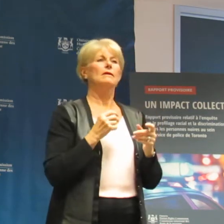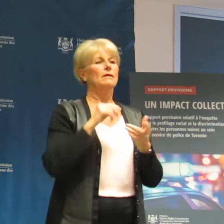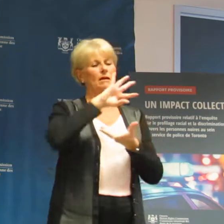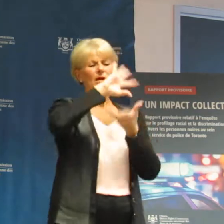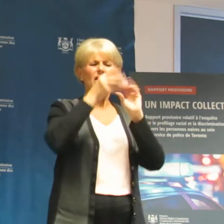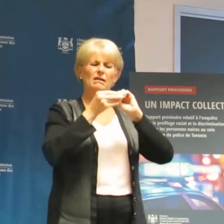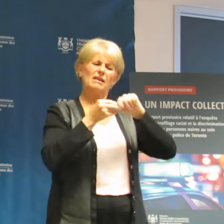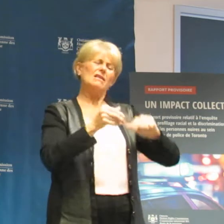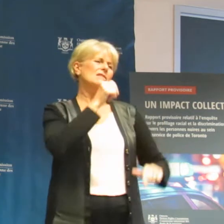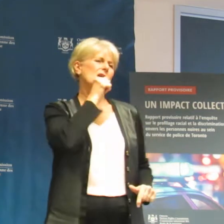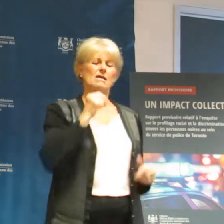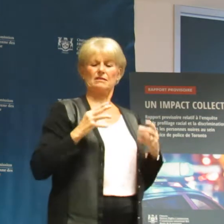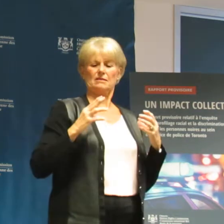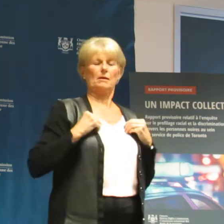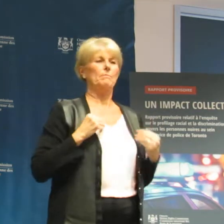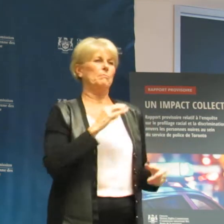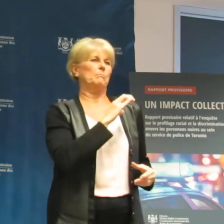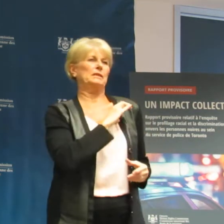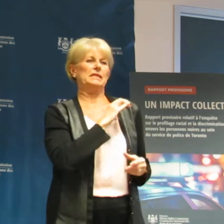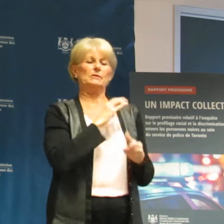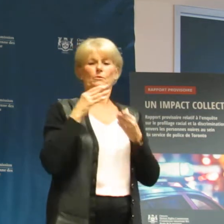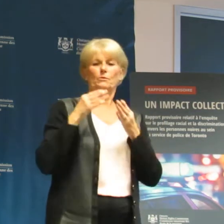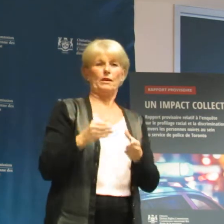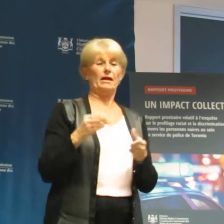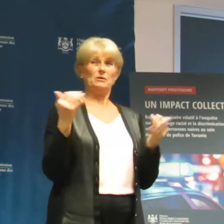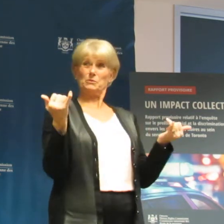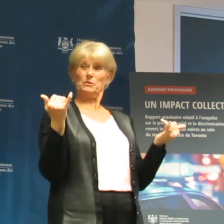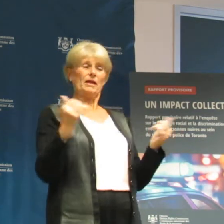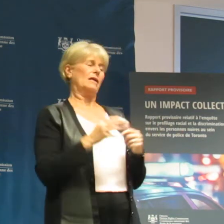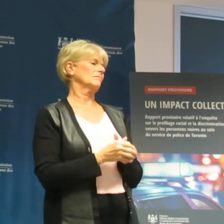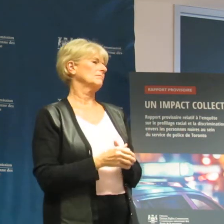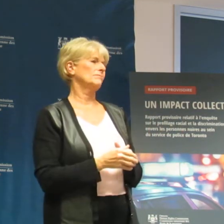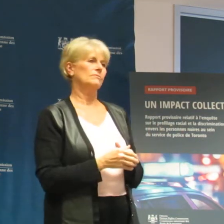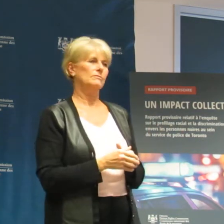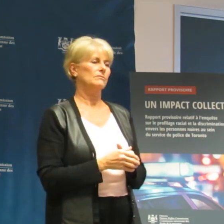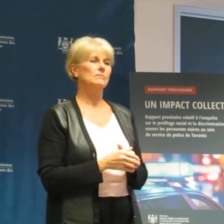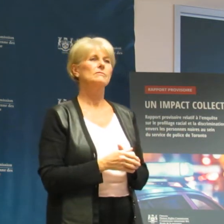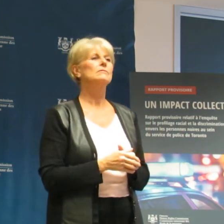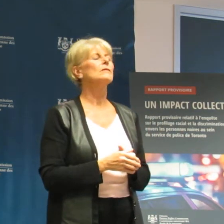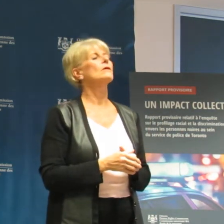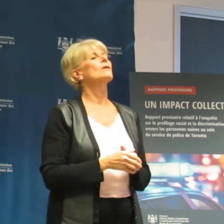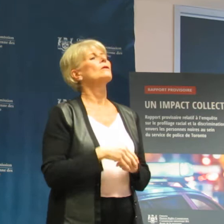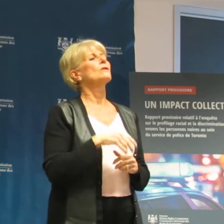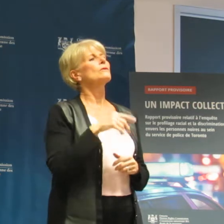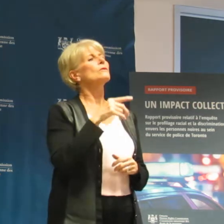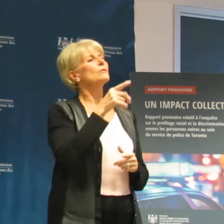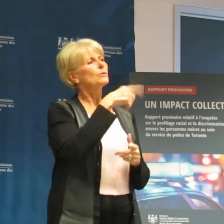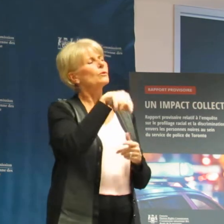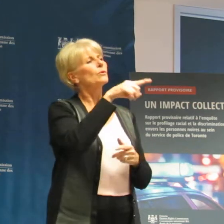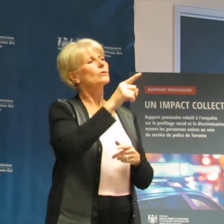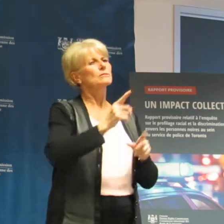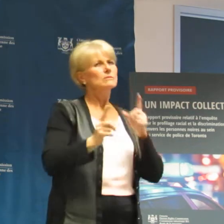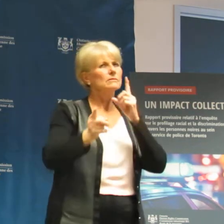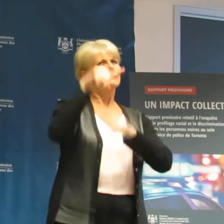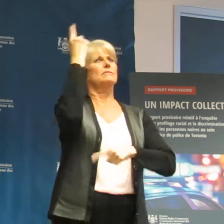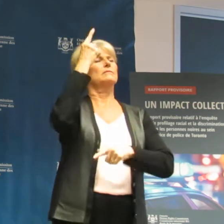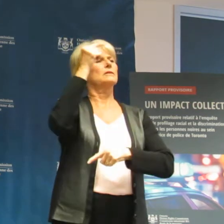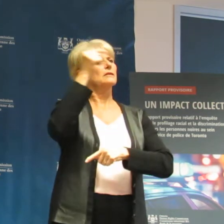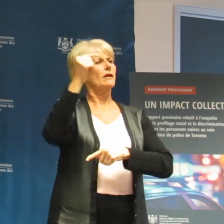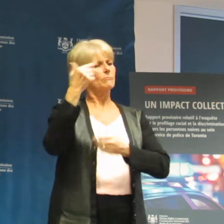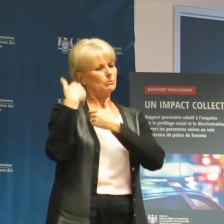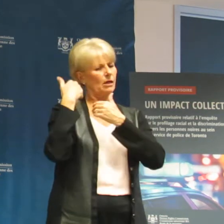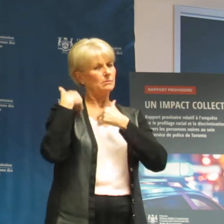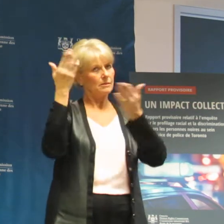totally unacceptable policing that currently exists. Hold the various levels of government